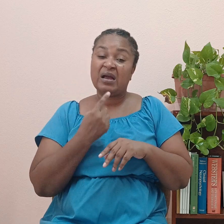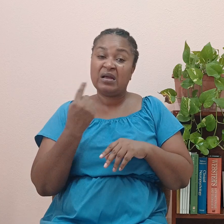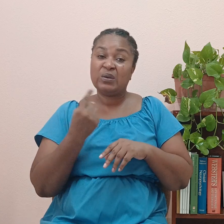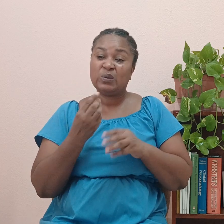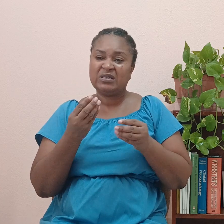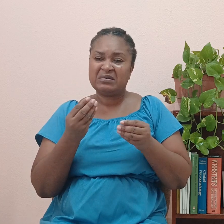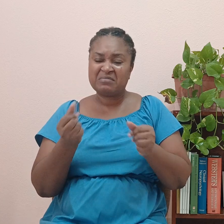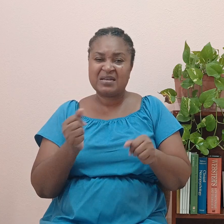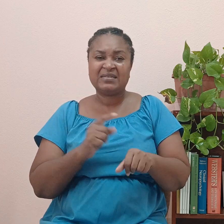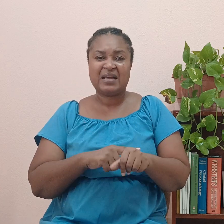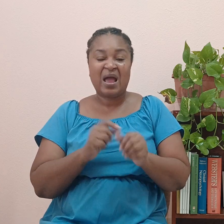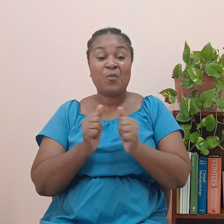time with God.